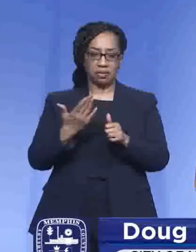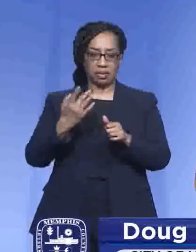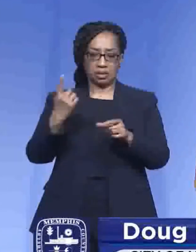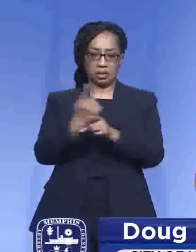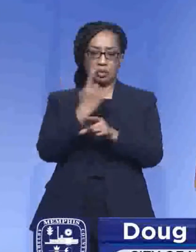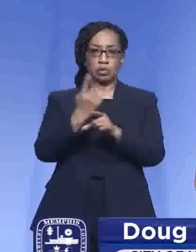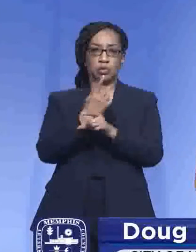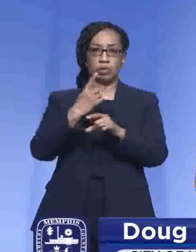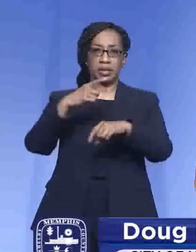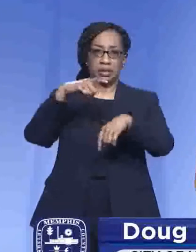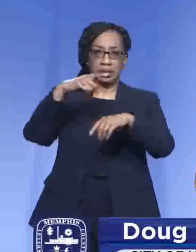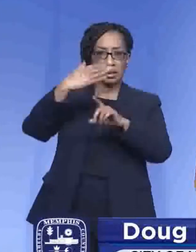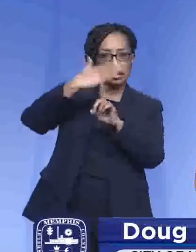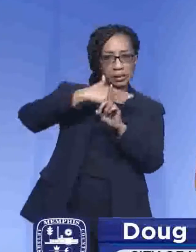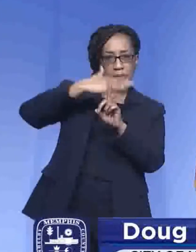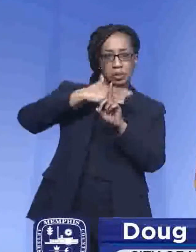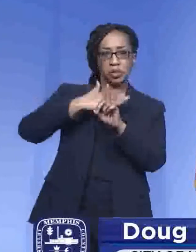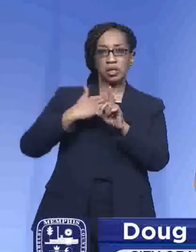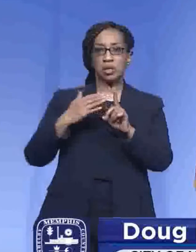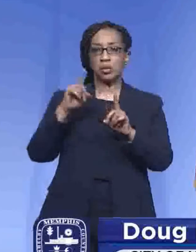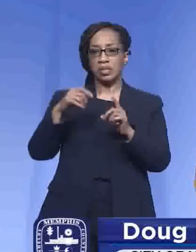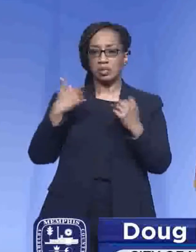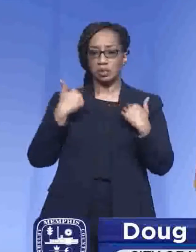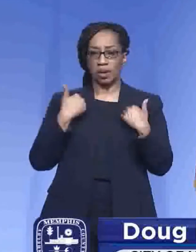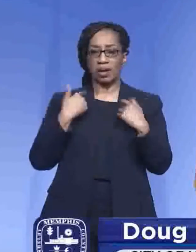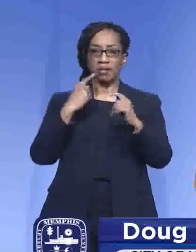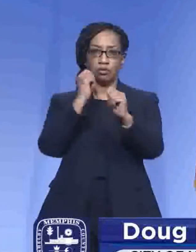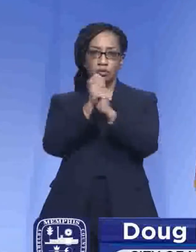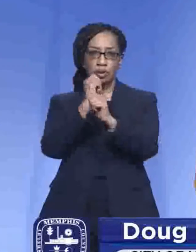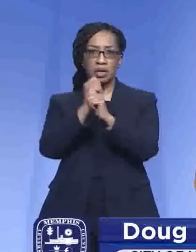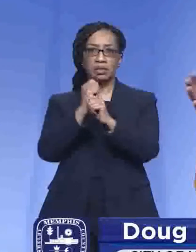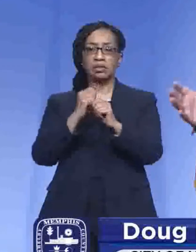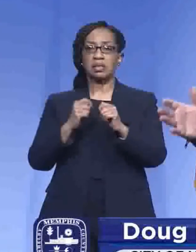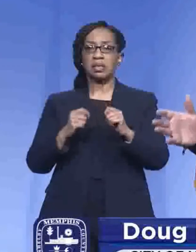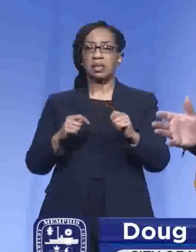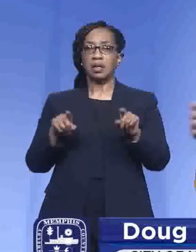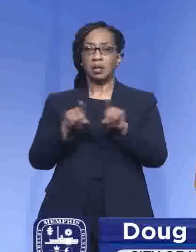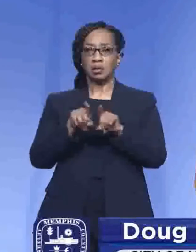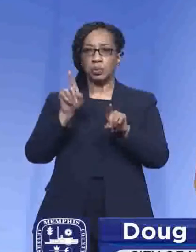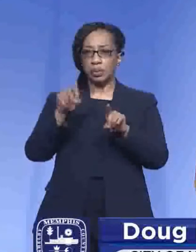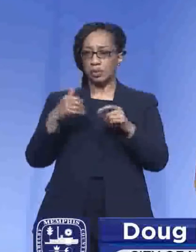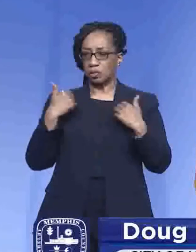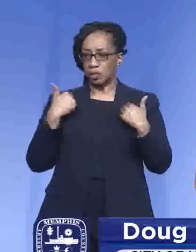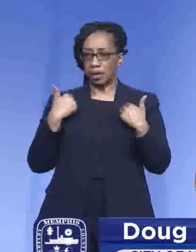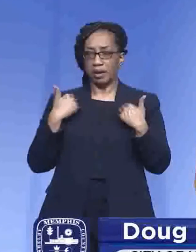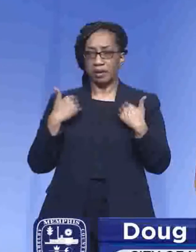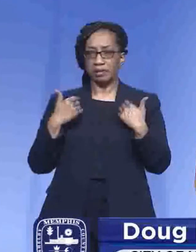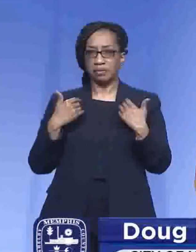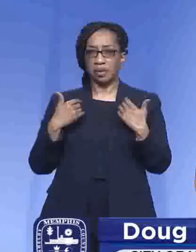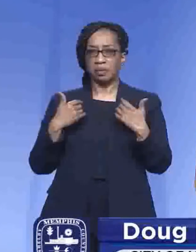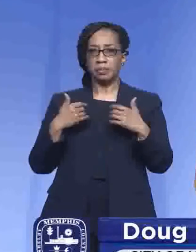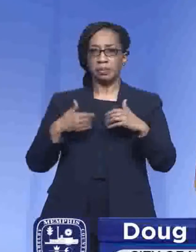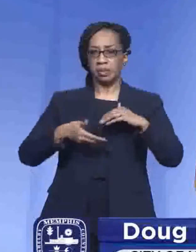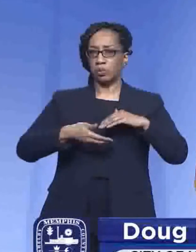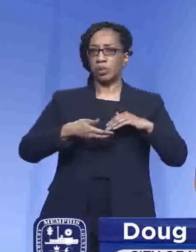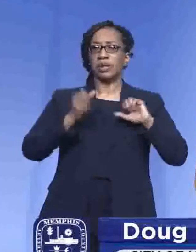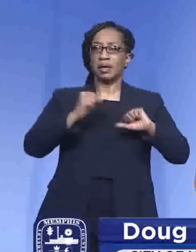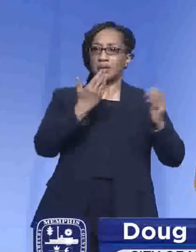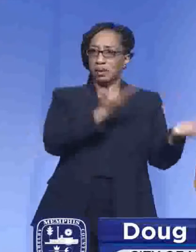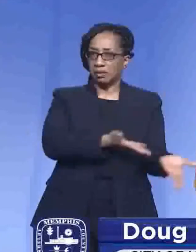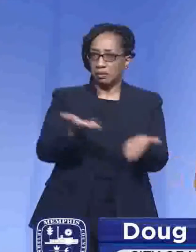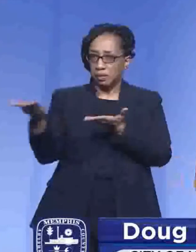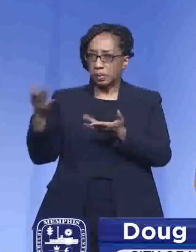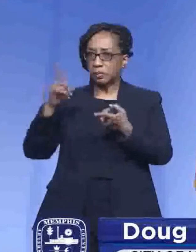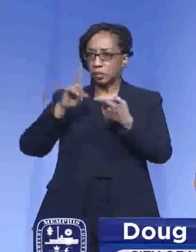that we had vehicles, we had enough AccuColds in the vehicles to transport them to the sites, and that we also had enough